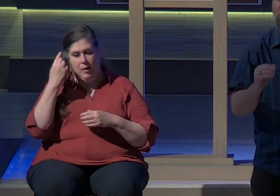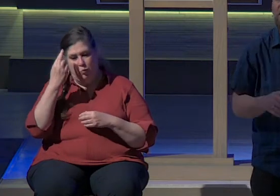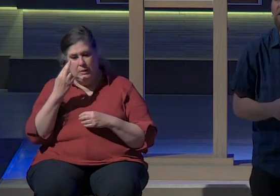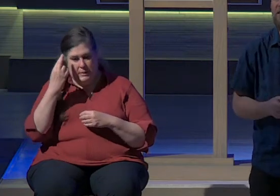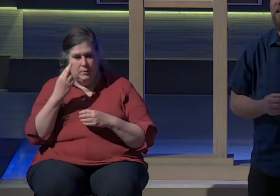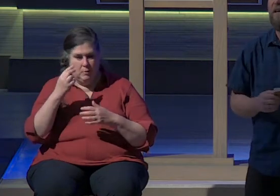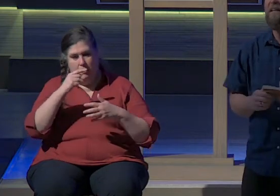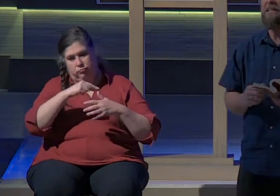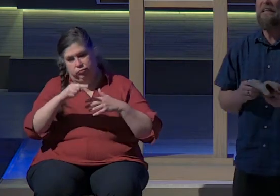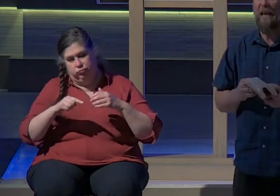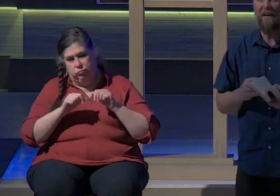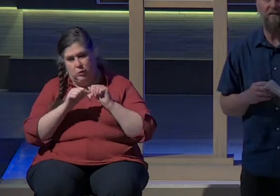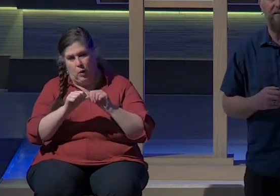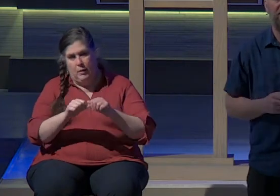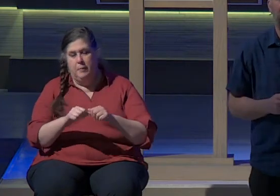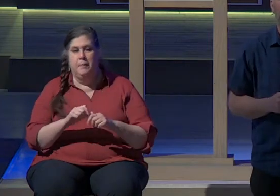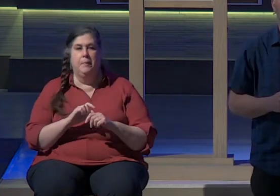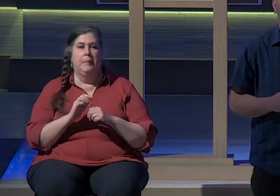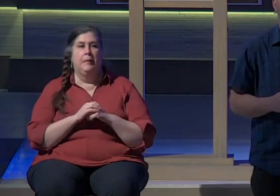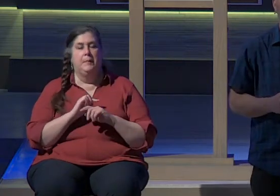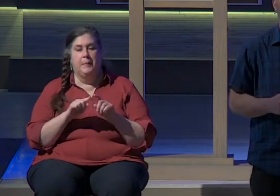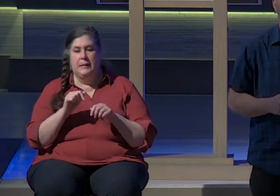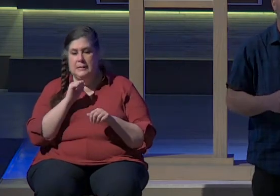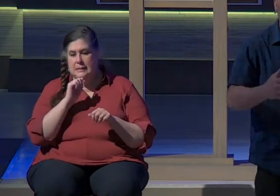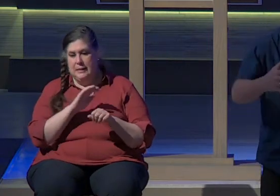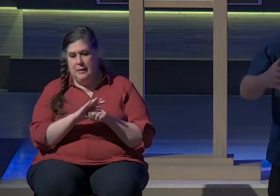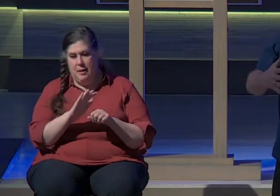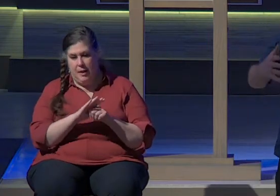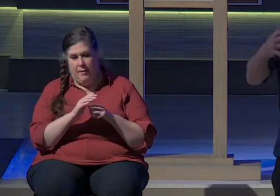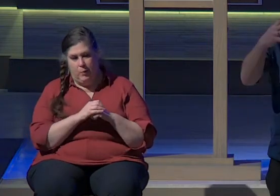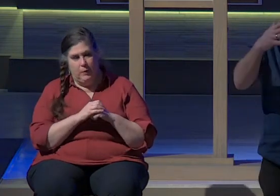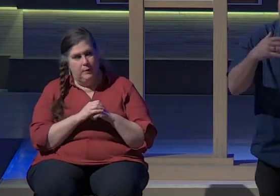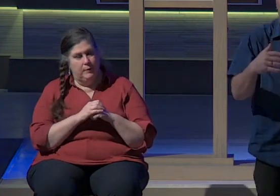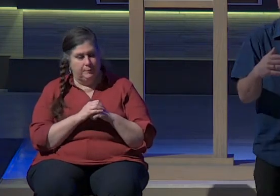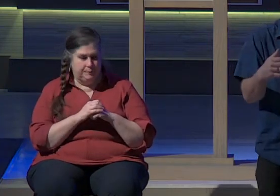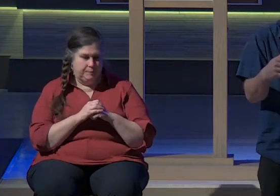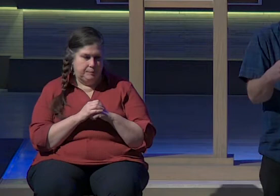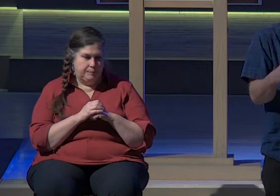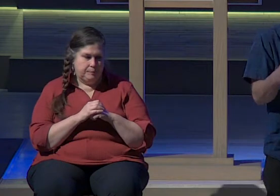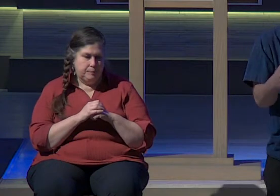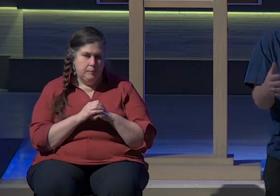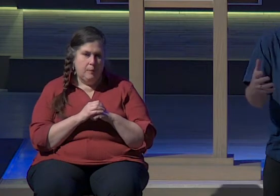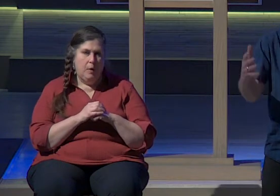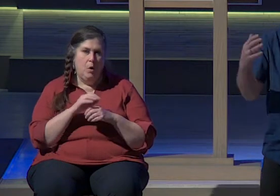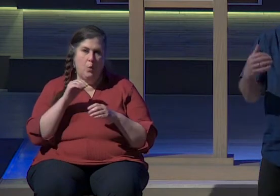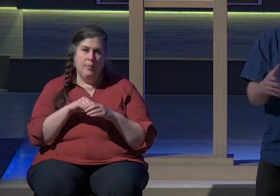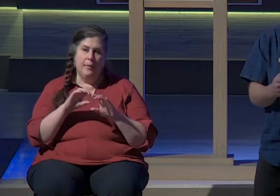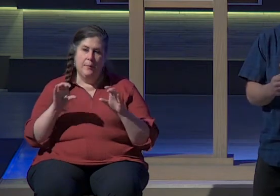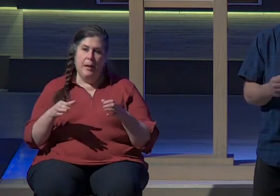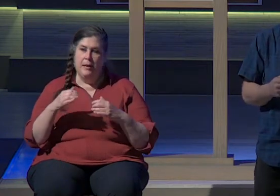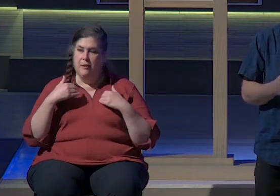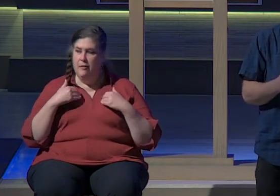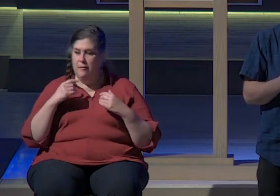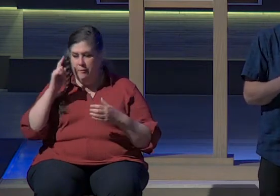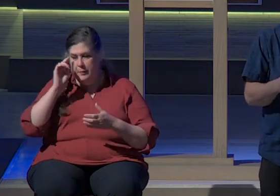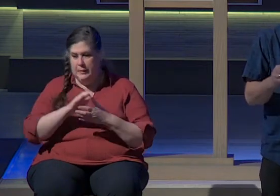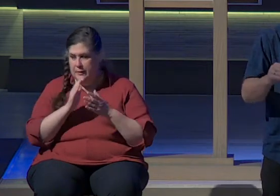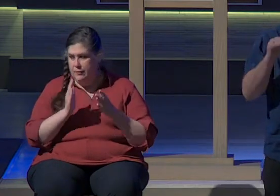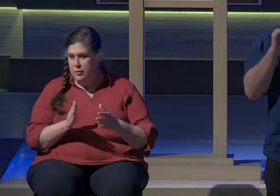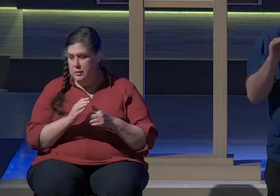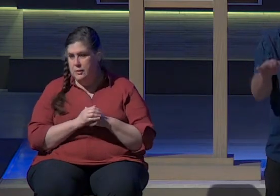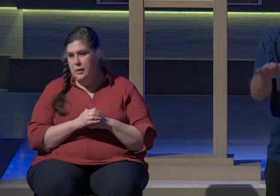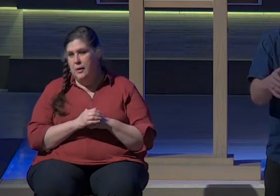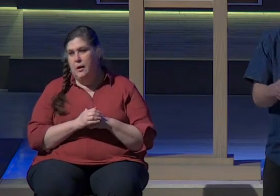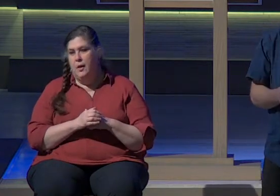but suffice it to say, it is inaccurate. Within the body of believers, within the community that has been